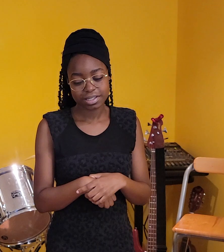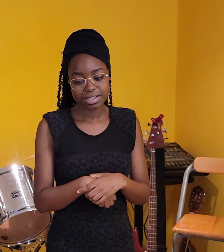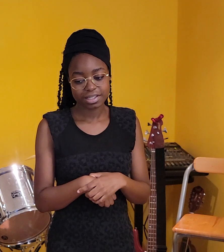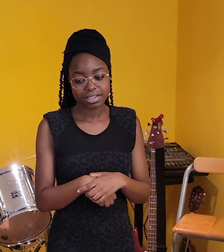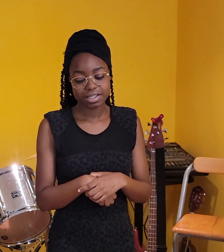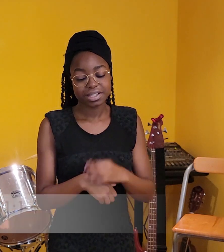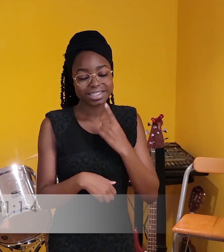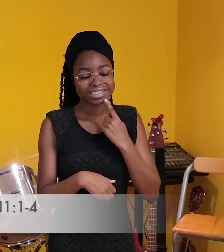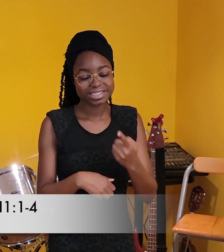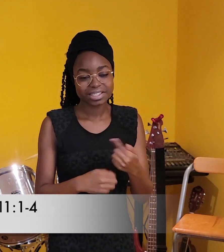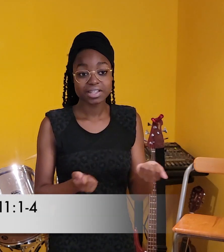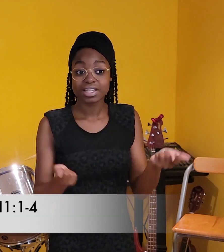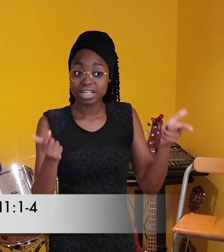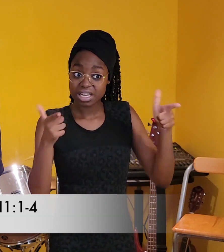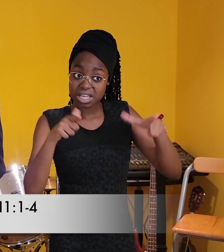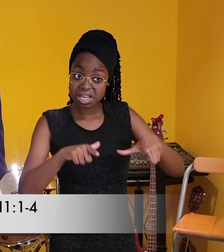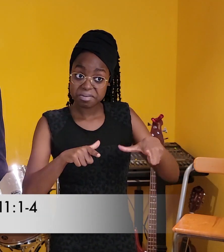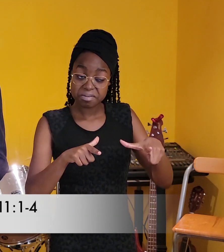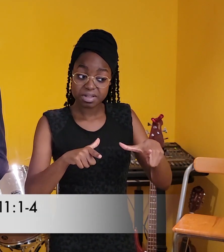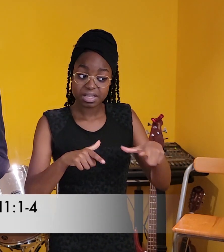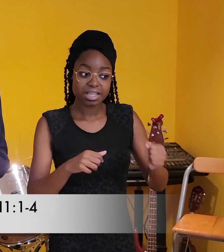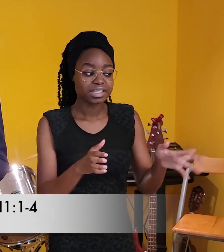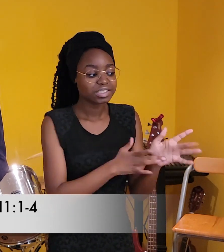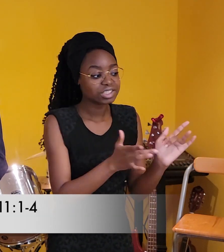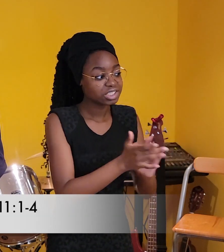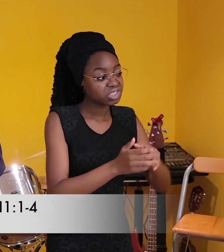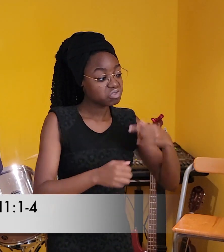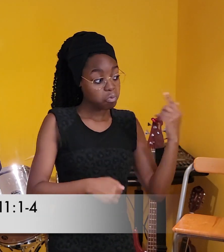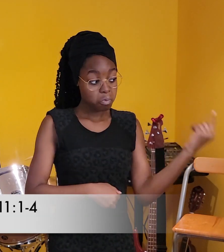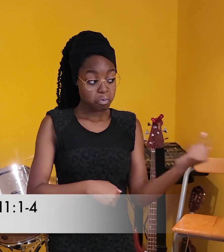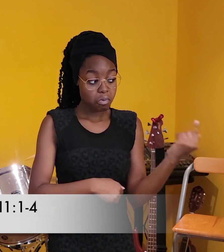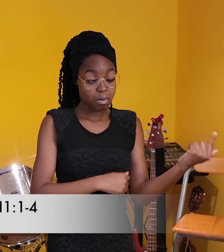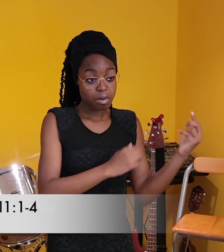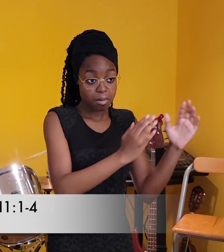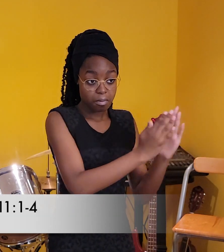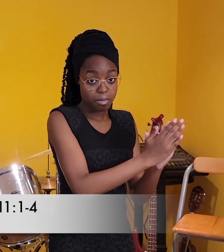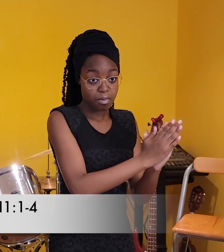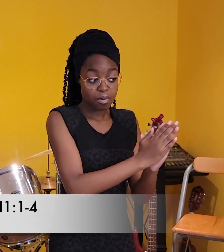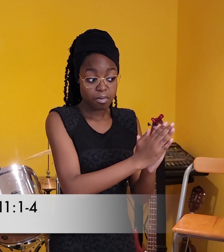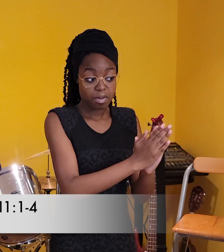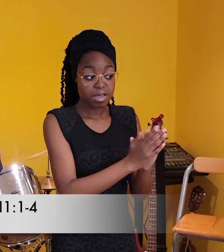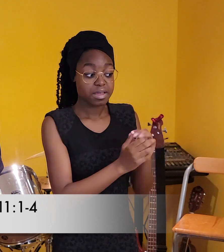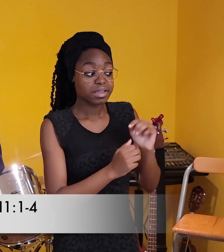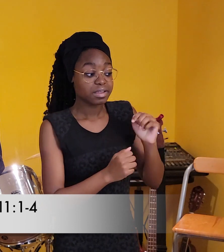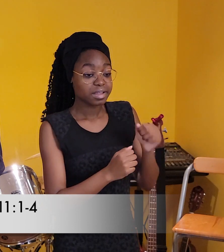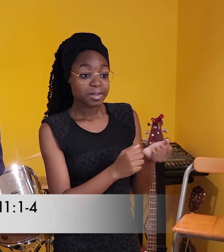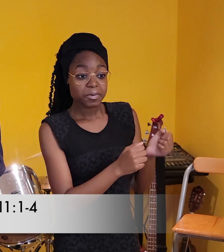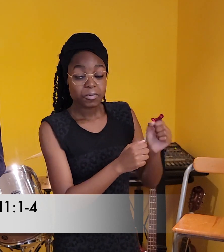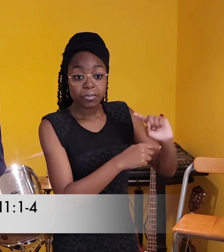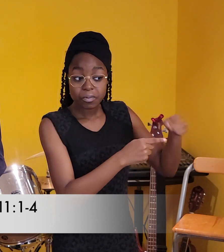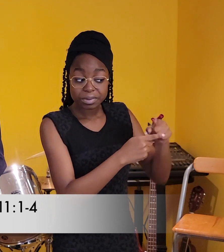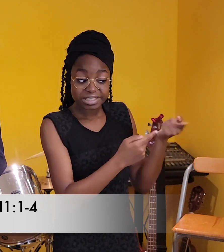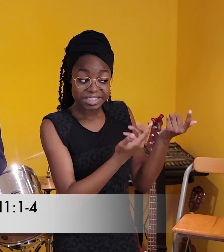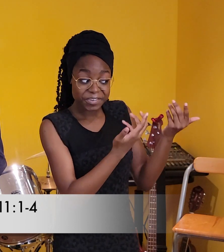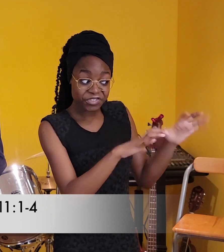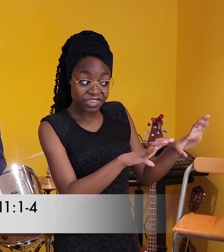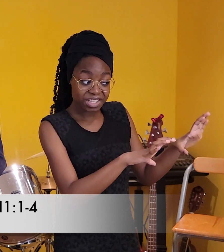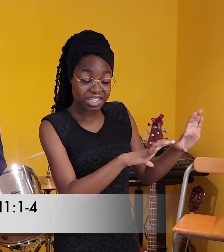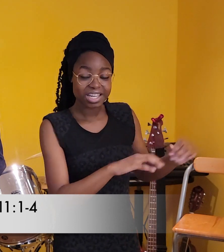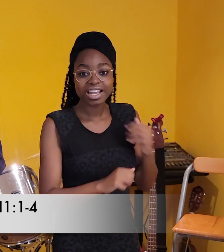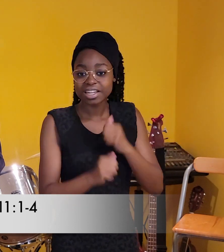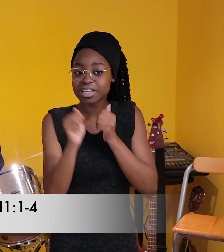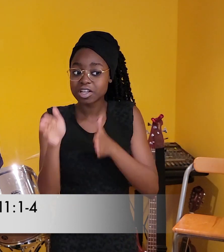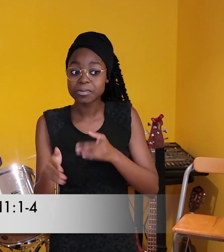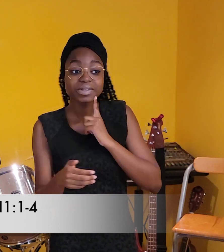to 4. And it says, and it came to pass that as he was praying in a certain place, when he ceased, one